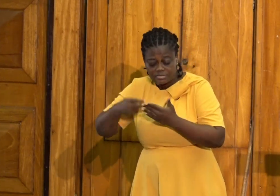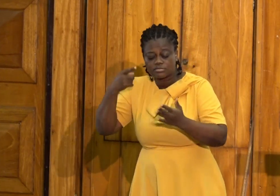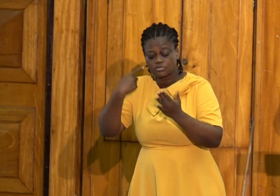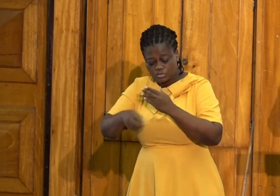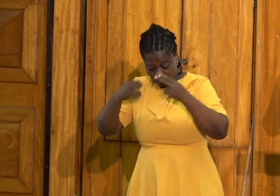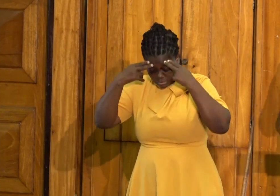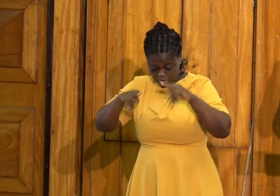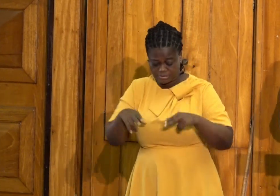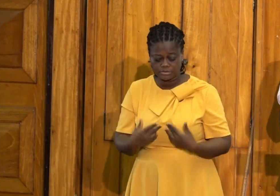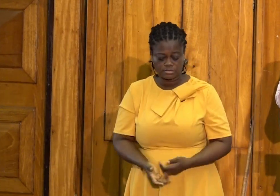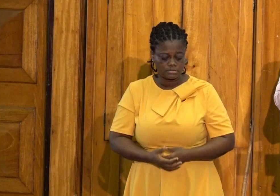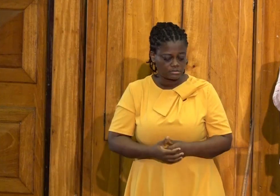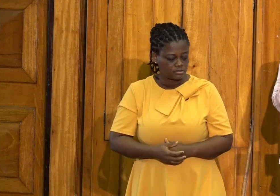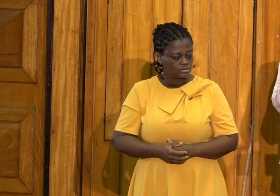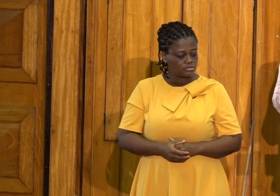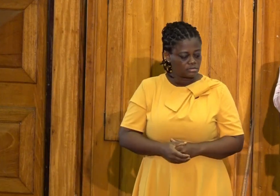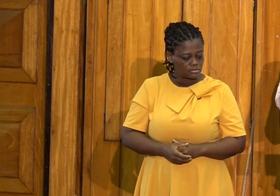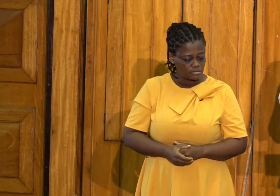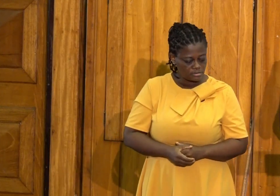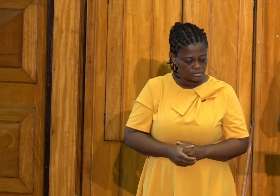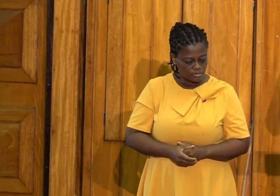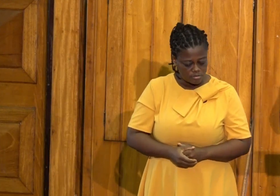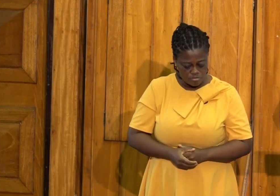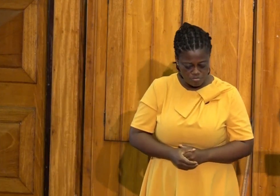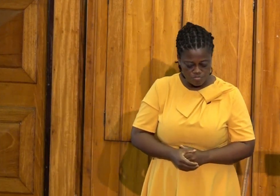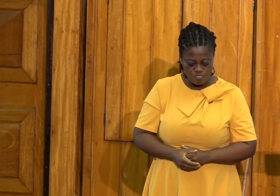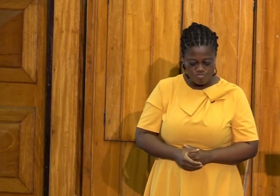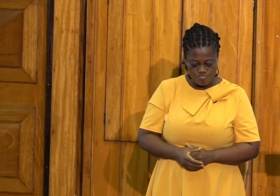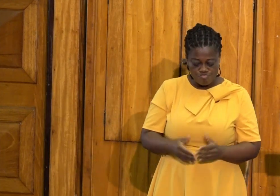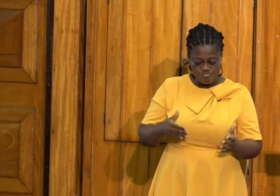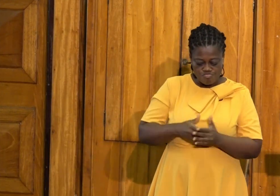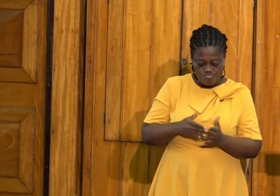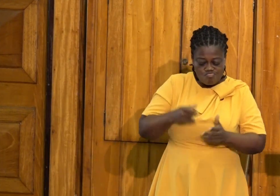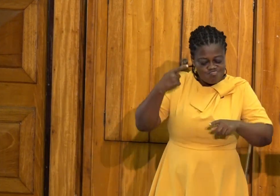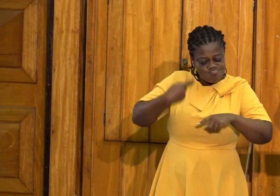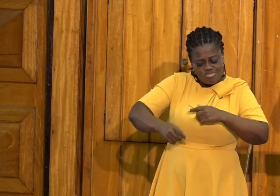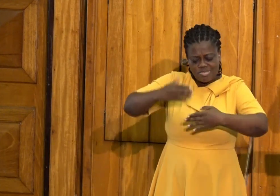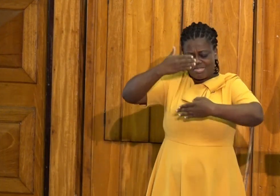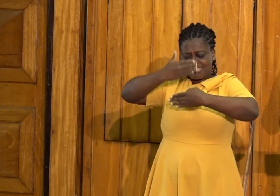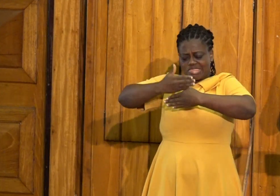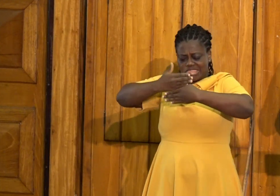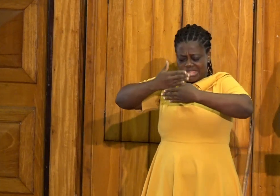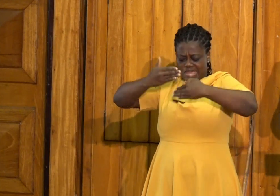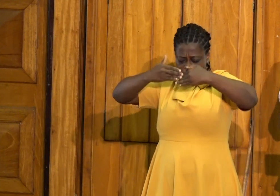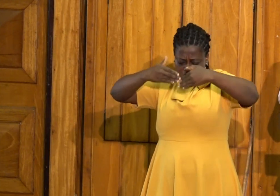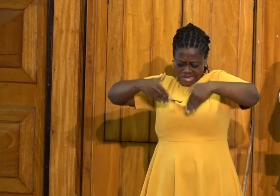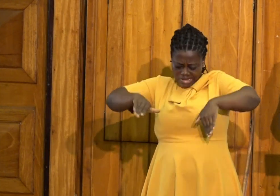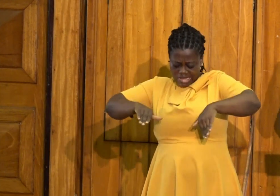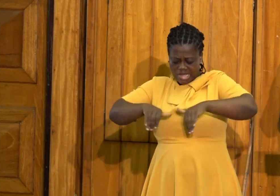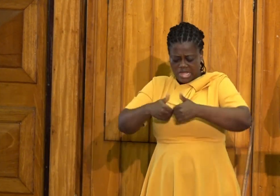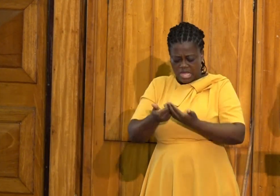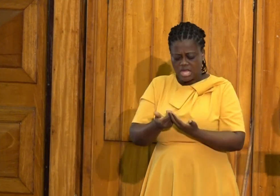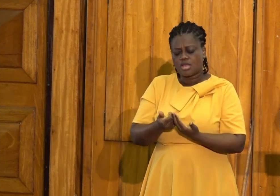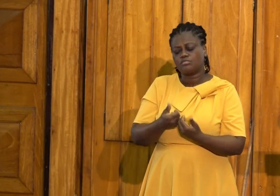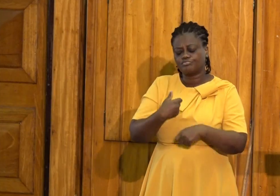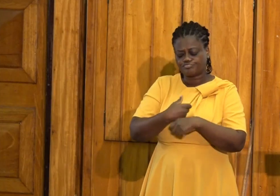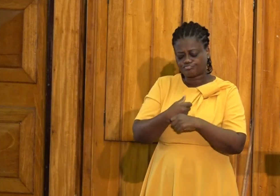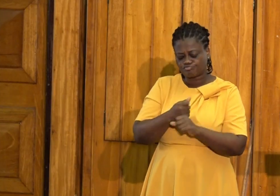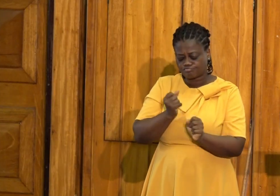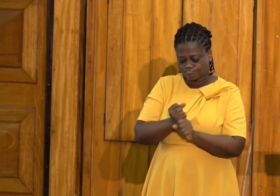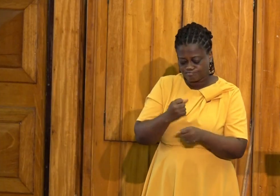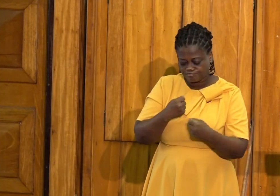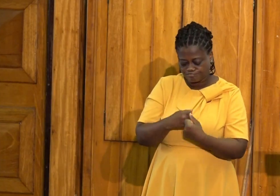Our next steps are to investigate barriers to follow-up, conduct clinical reviews of the recurrent